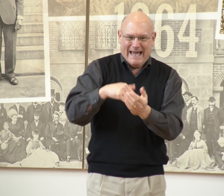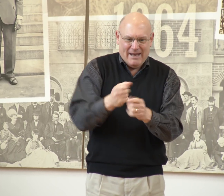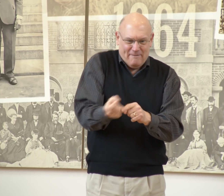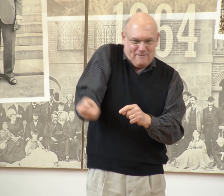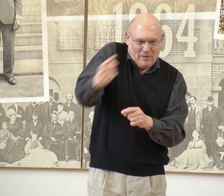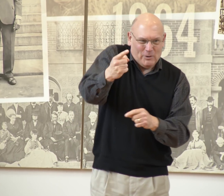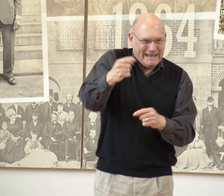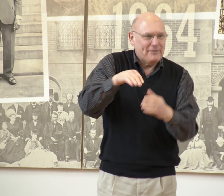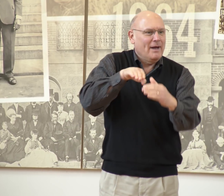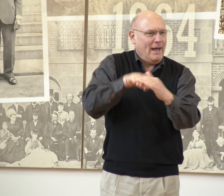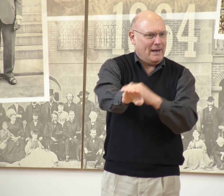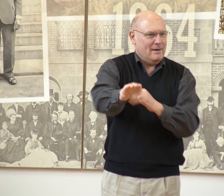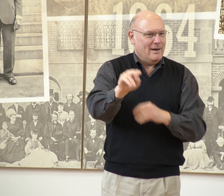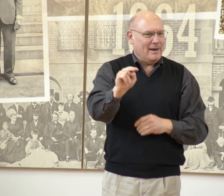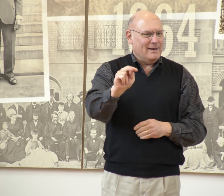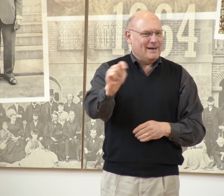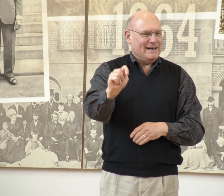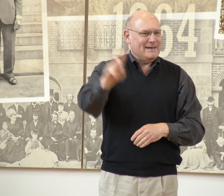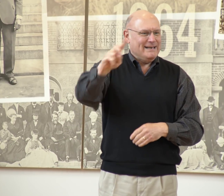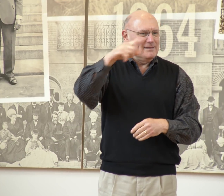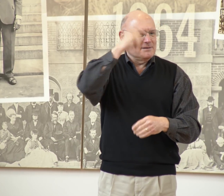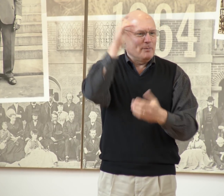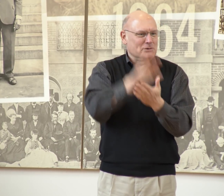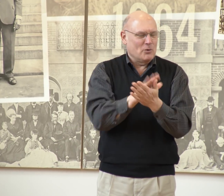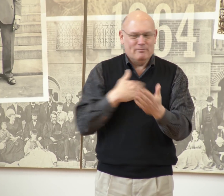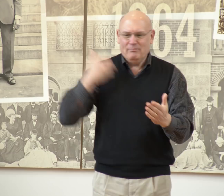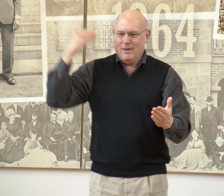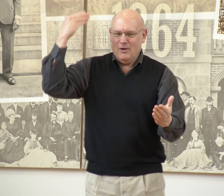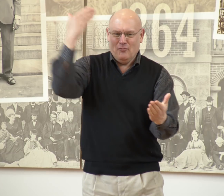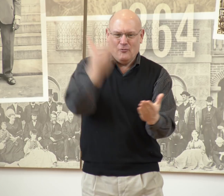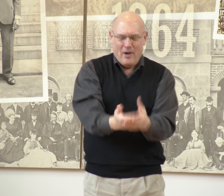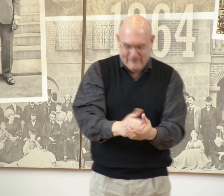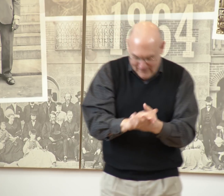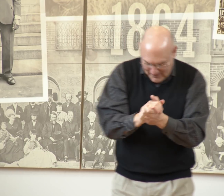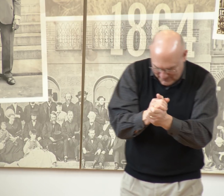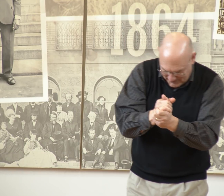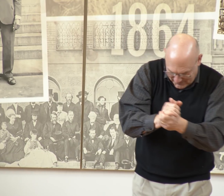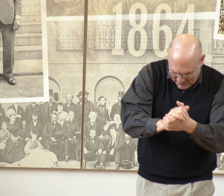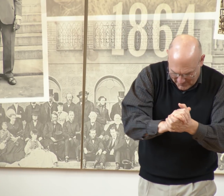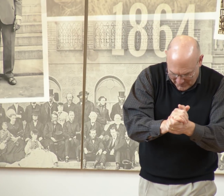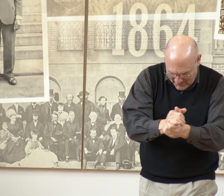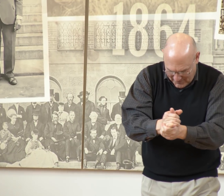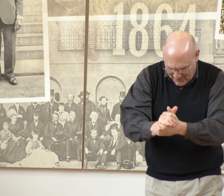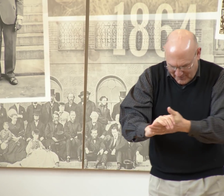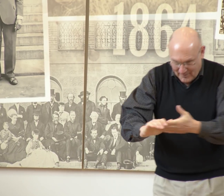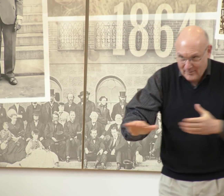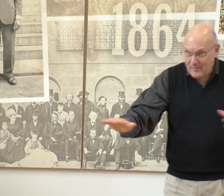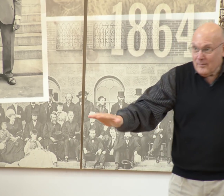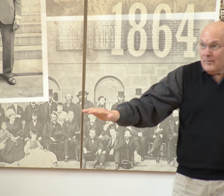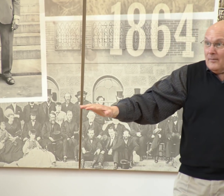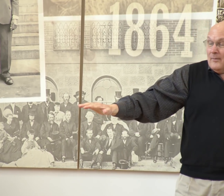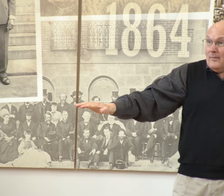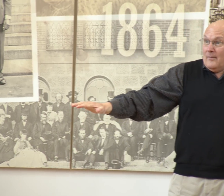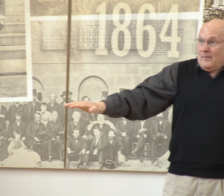language. And when I applied again the following year to the National Theater of the Deaf Summer School, I arrived.